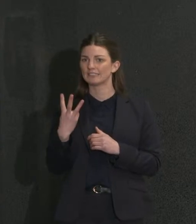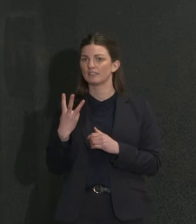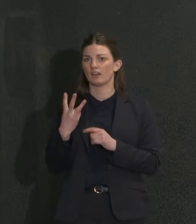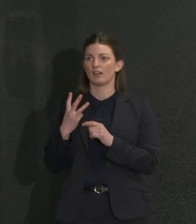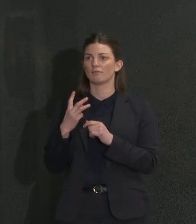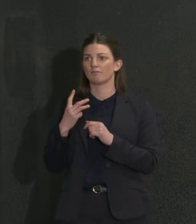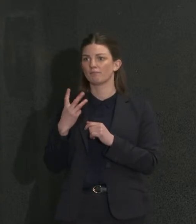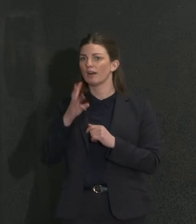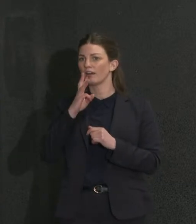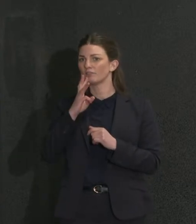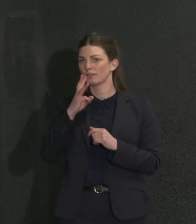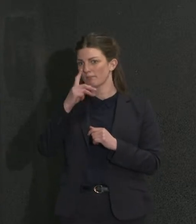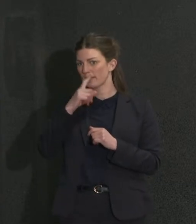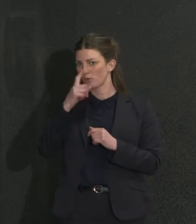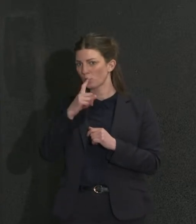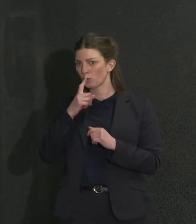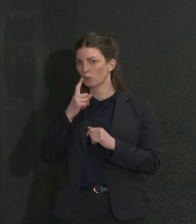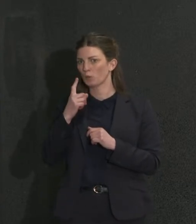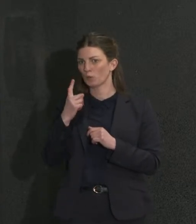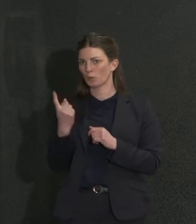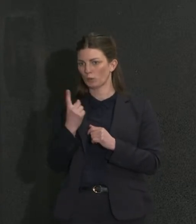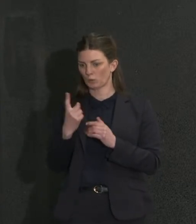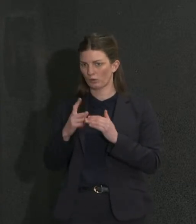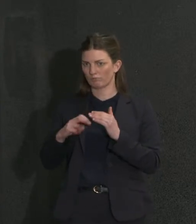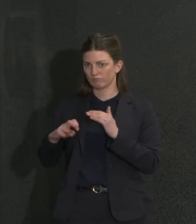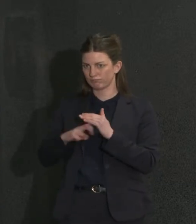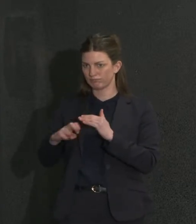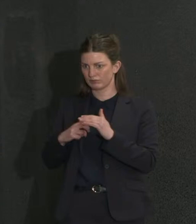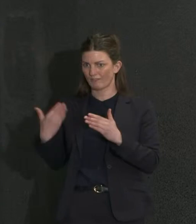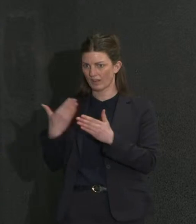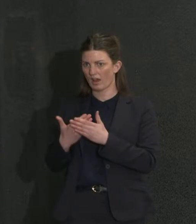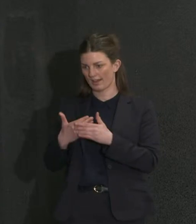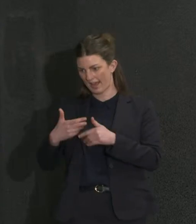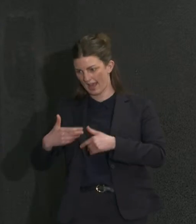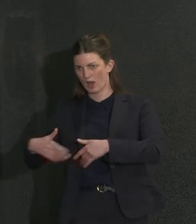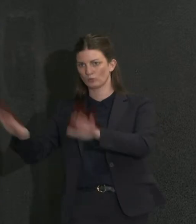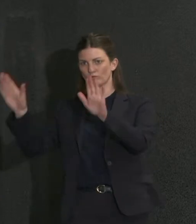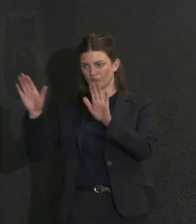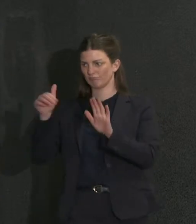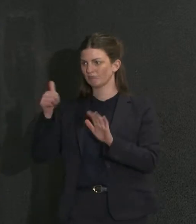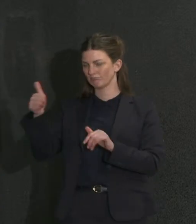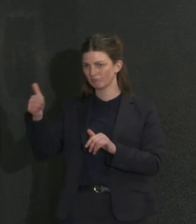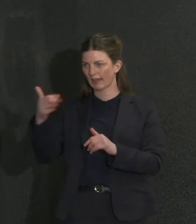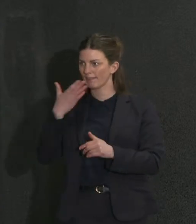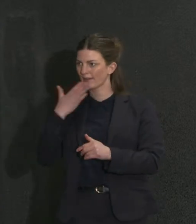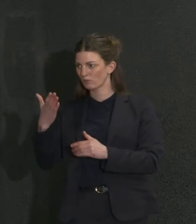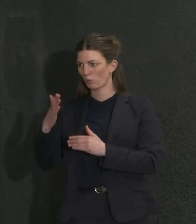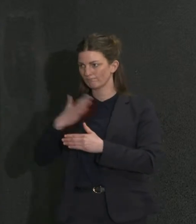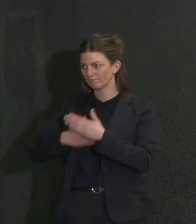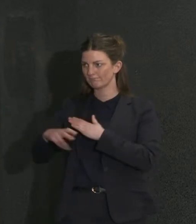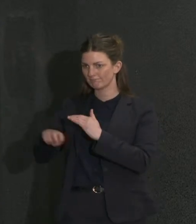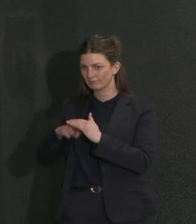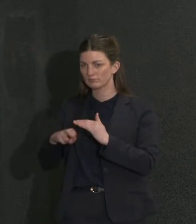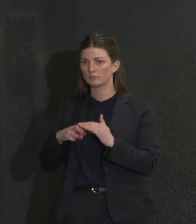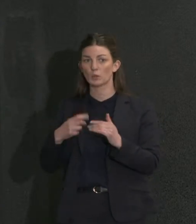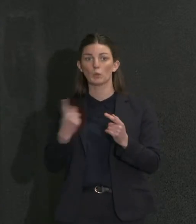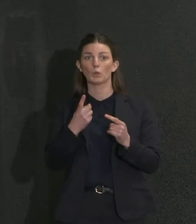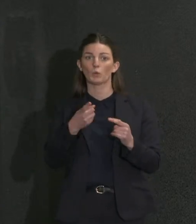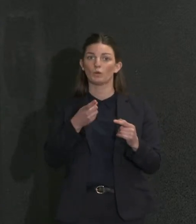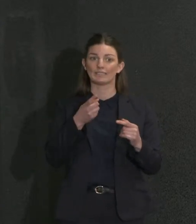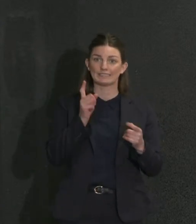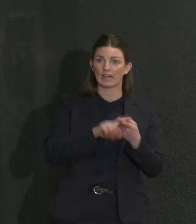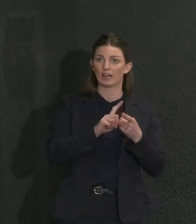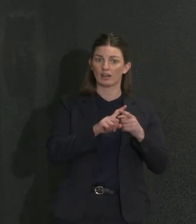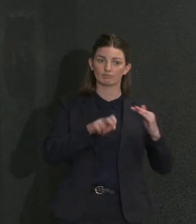all those 433 people for continuing their isolation and being released yesterday. We continue, of course, to work off those remaining PCCs from the